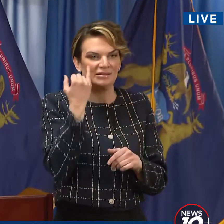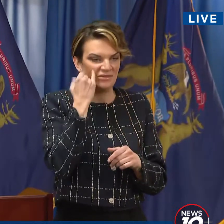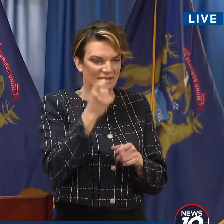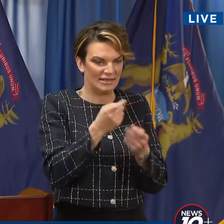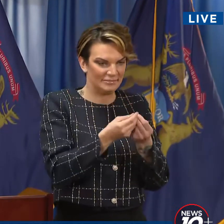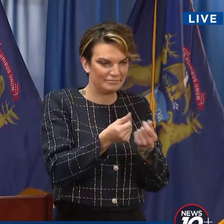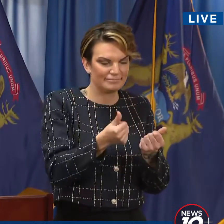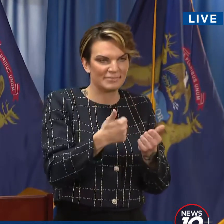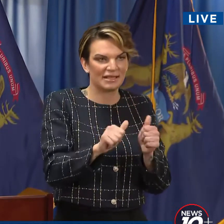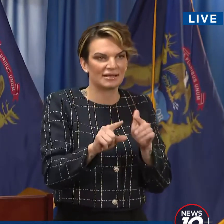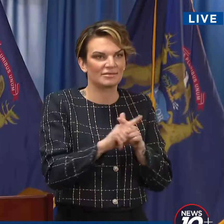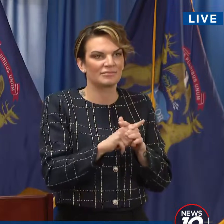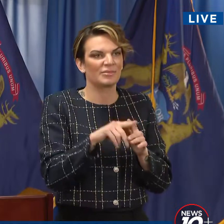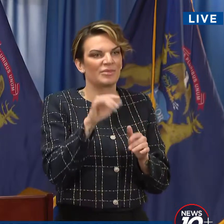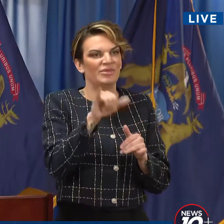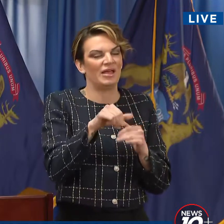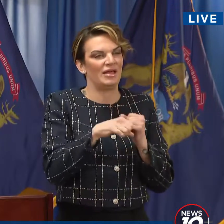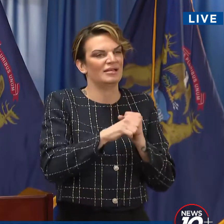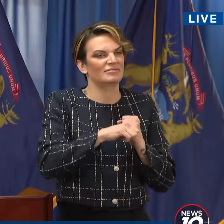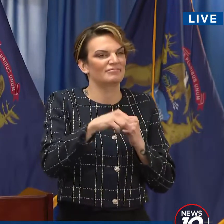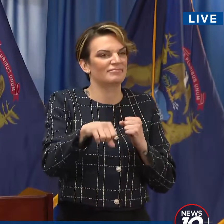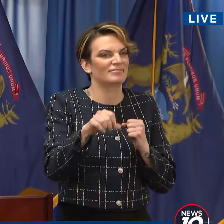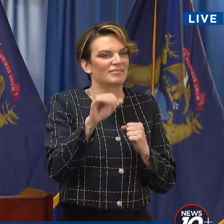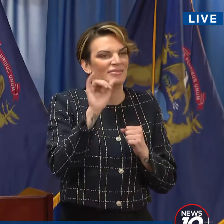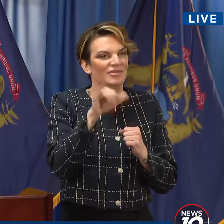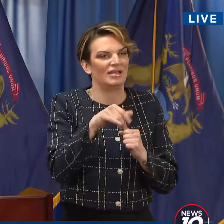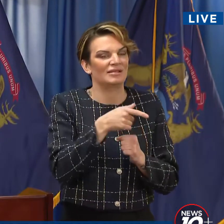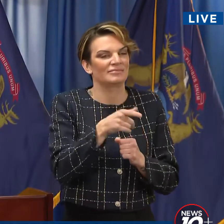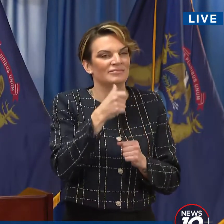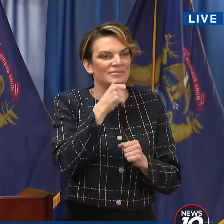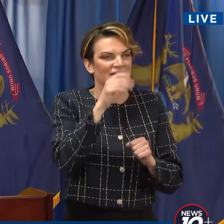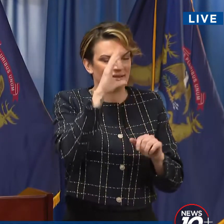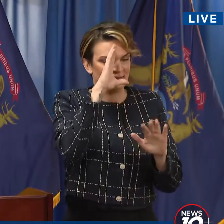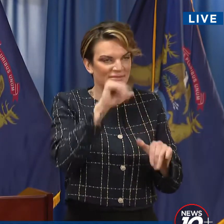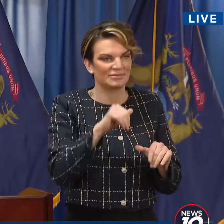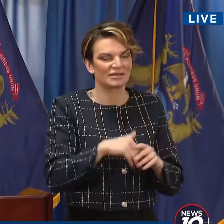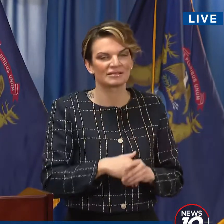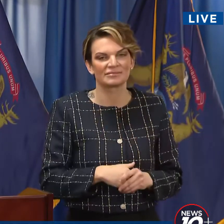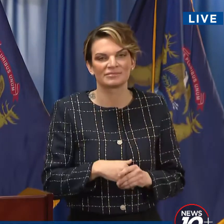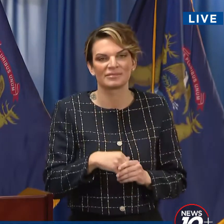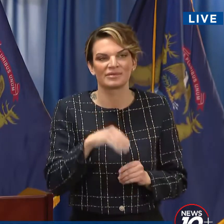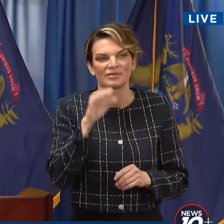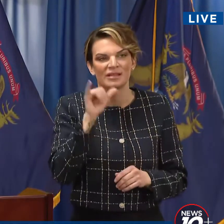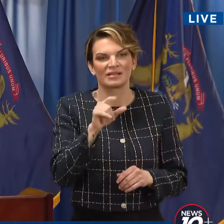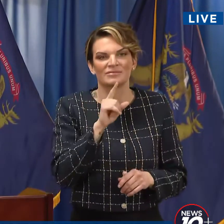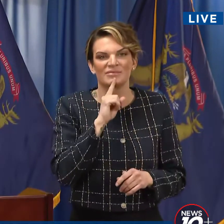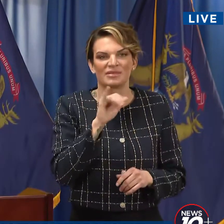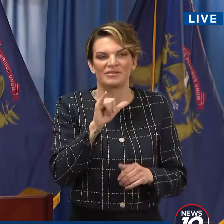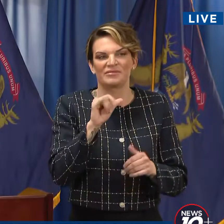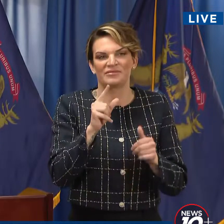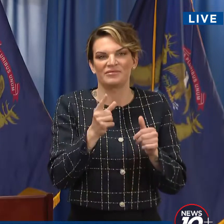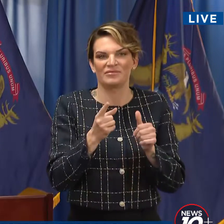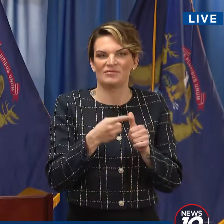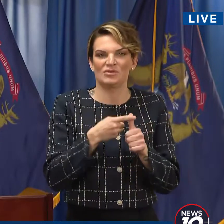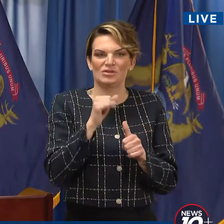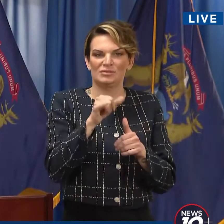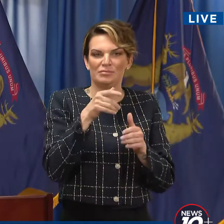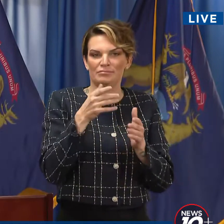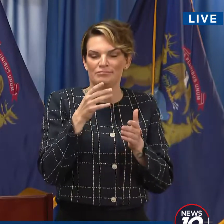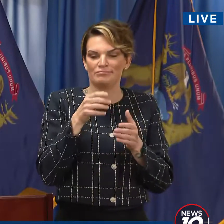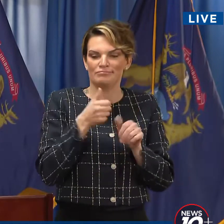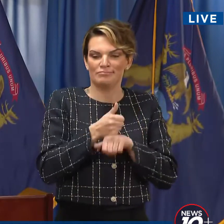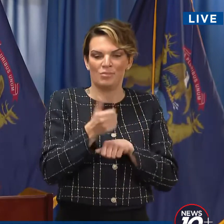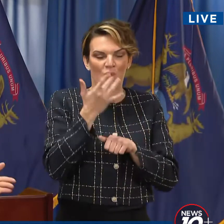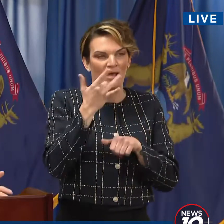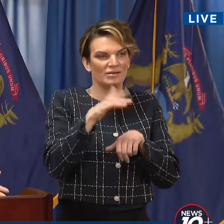that took a lot longer than I think a lot of the workers and leaders in Detroit anticipated. And that was really the first slow gap. And then